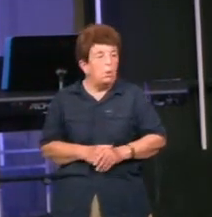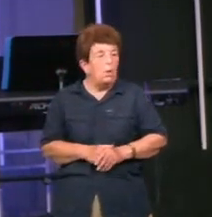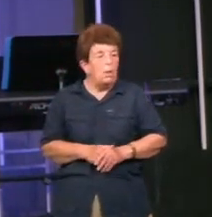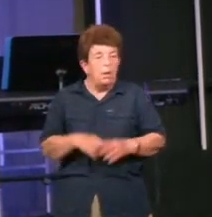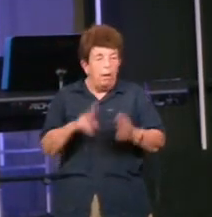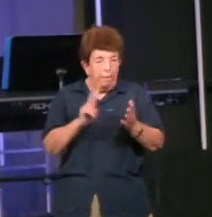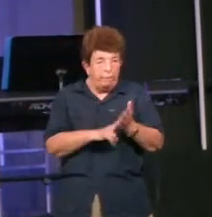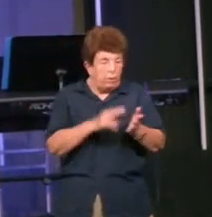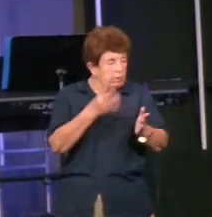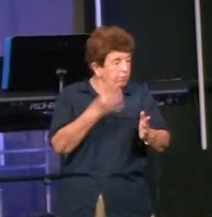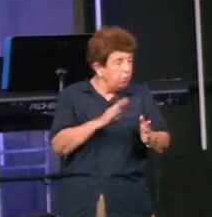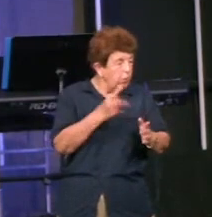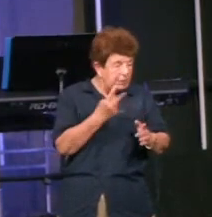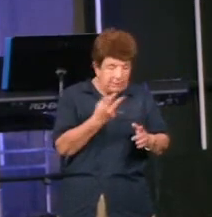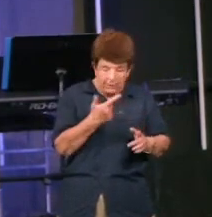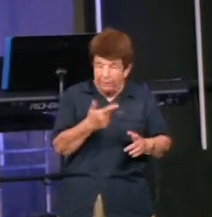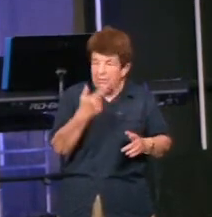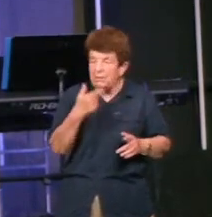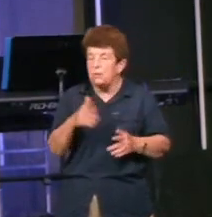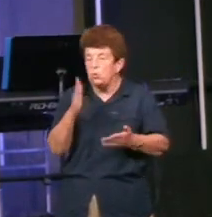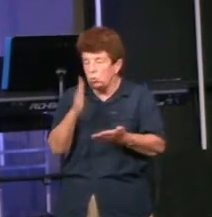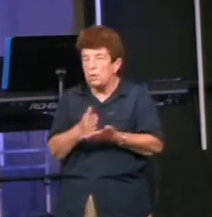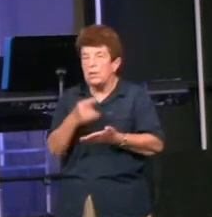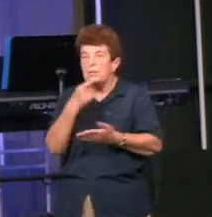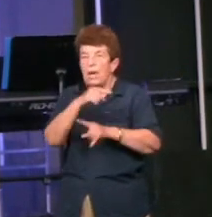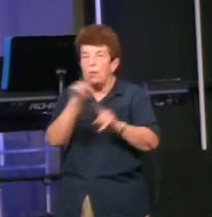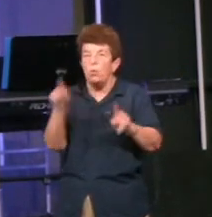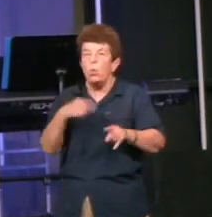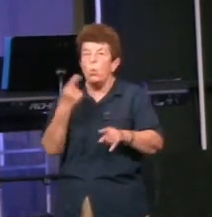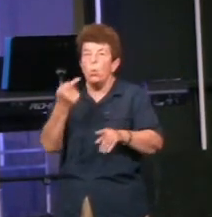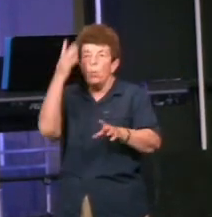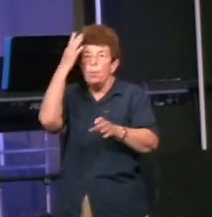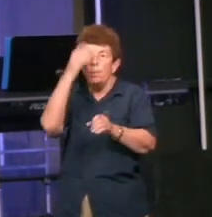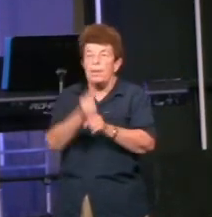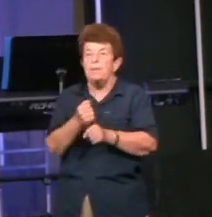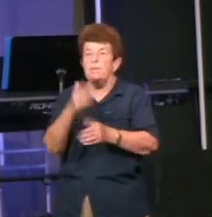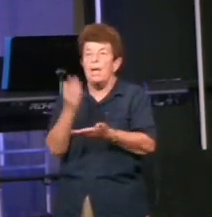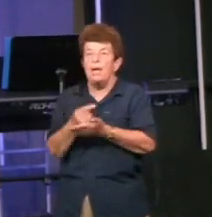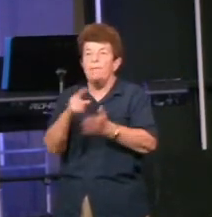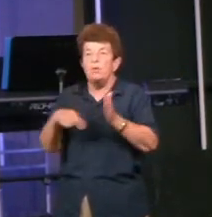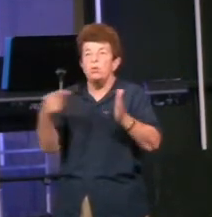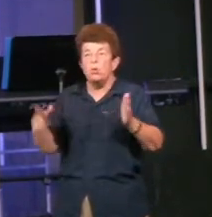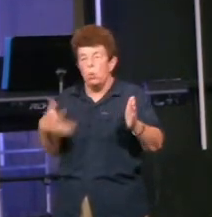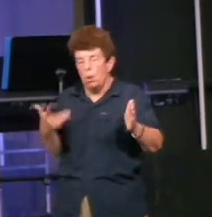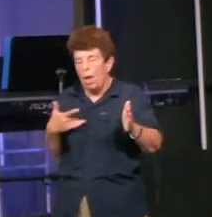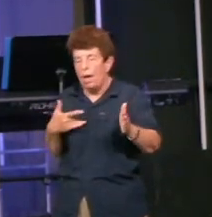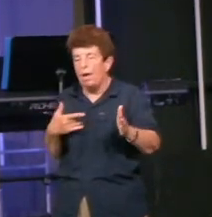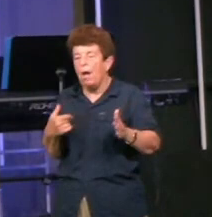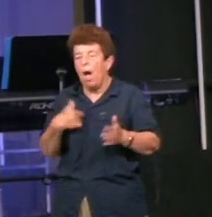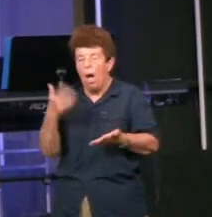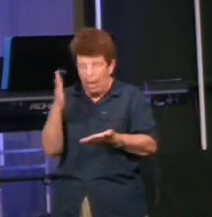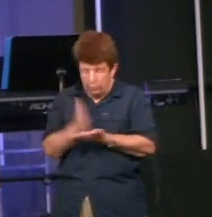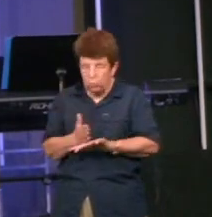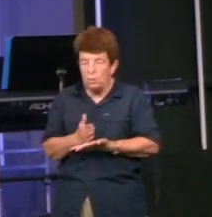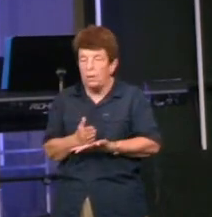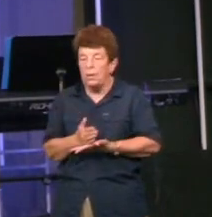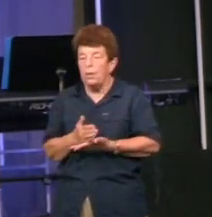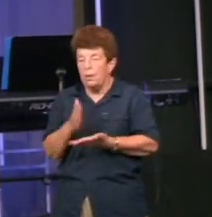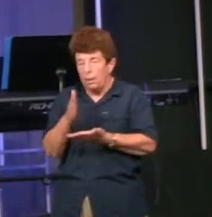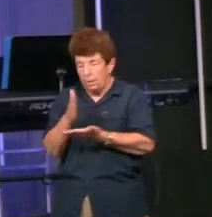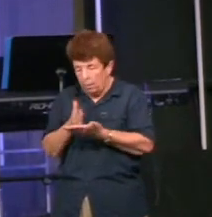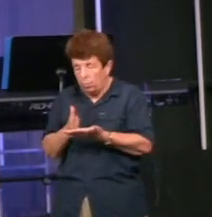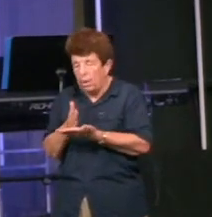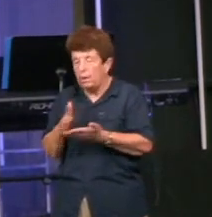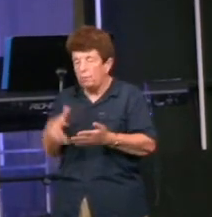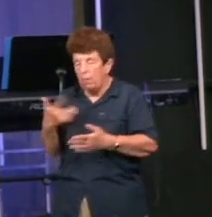Verse 47, Jesus says, truly I say to you, whoever believes has eternal life. I am the bread of